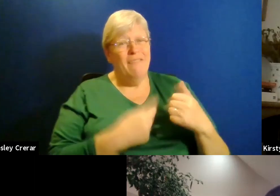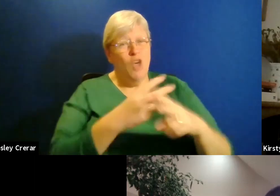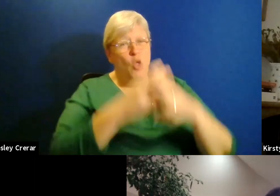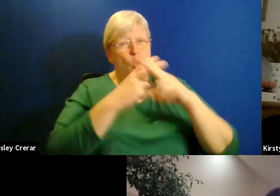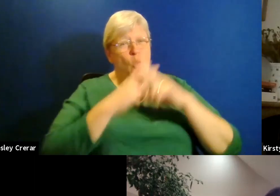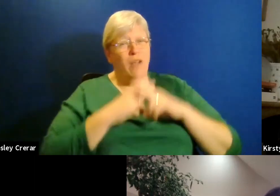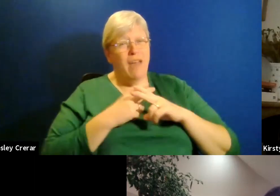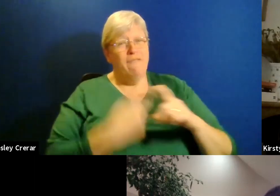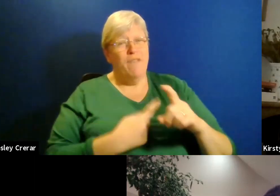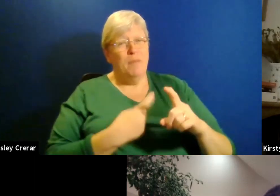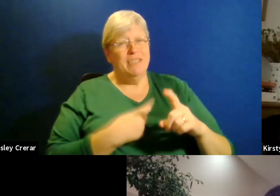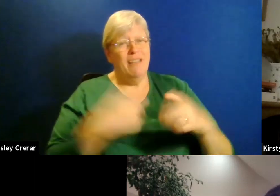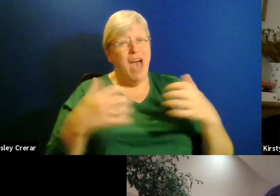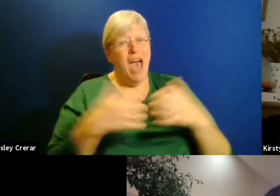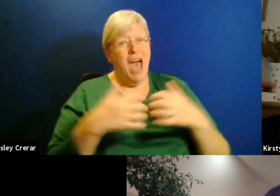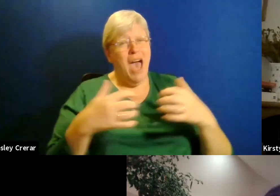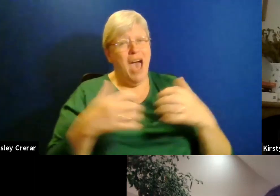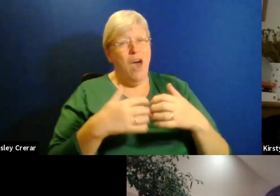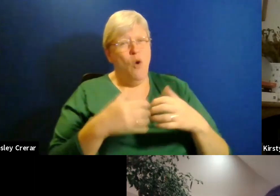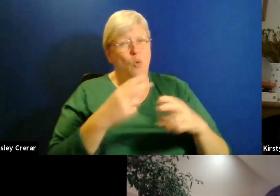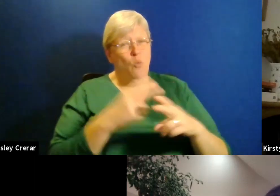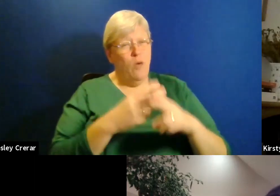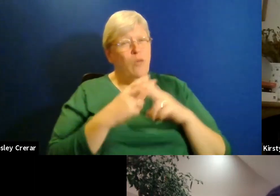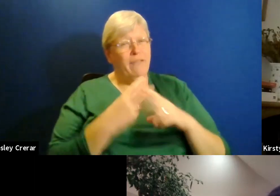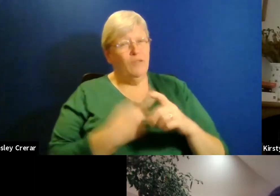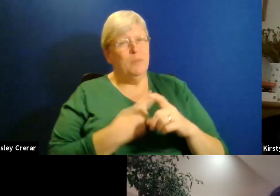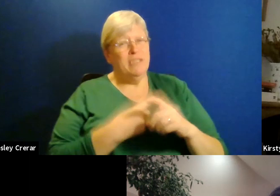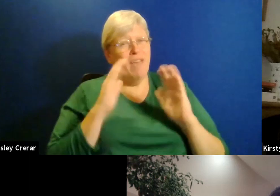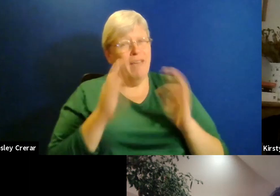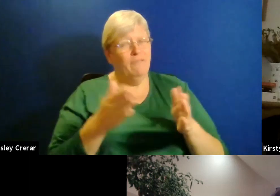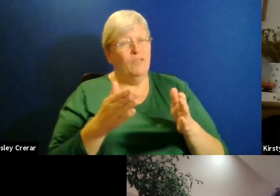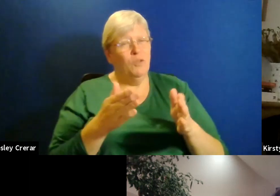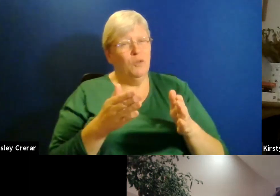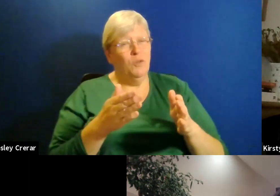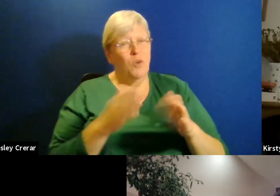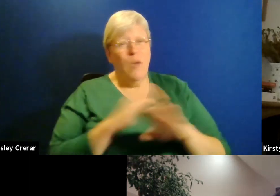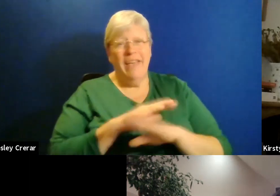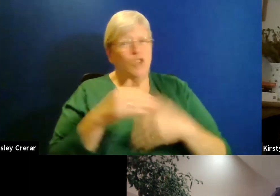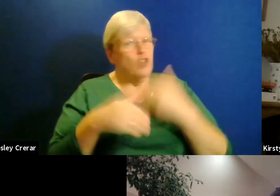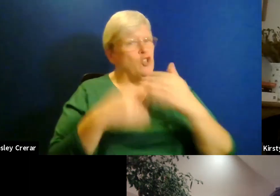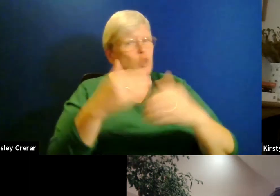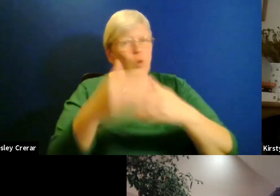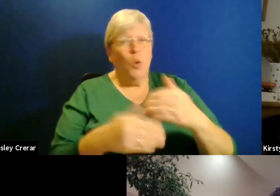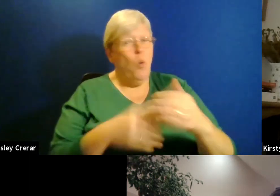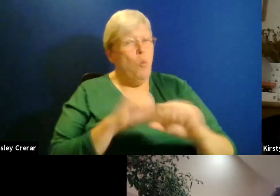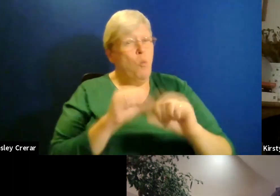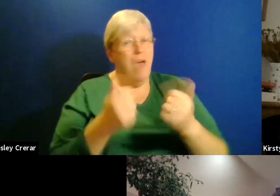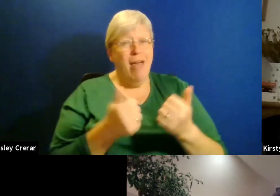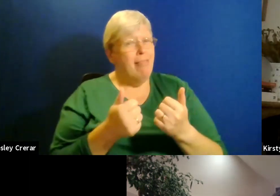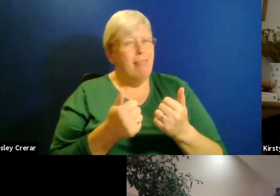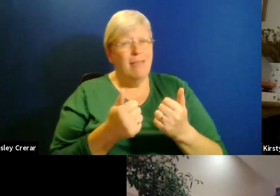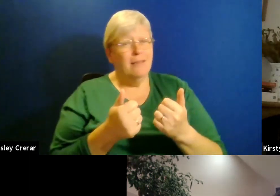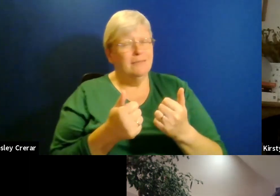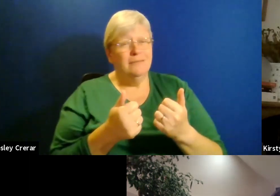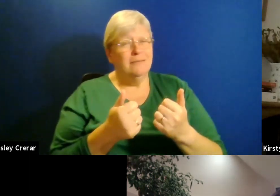I got in place to look after myself when this does not go where I want it to go, which will